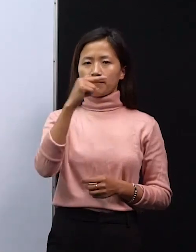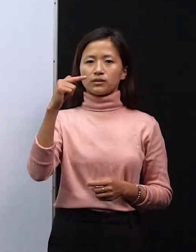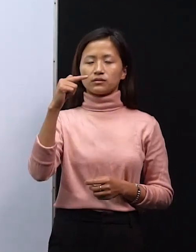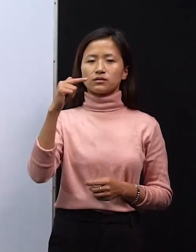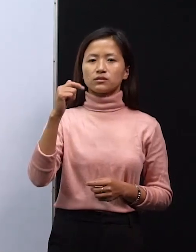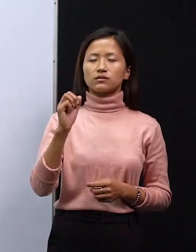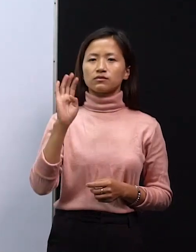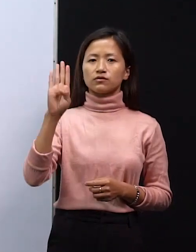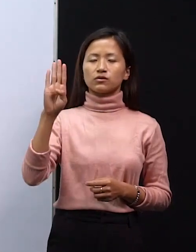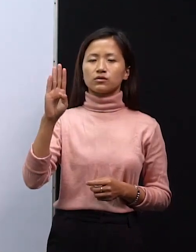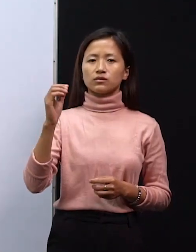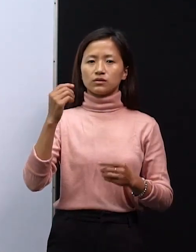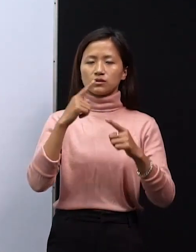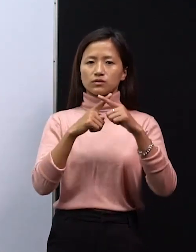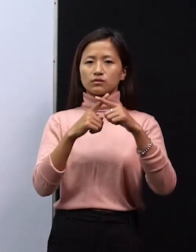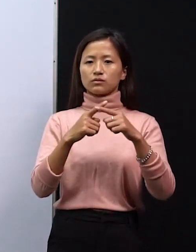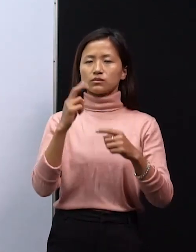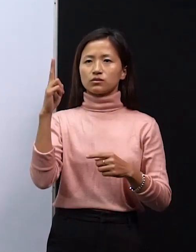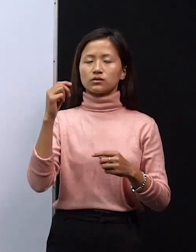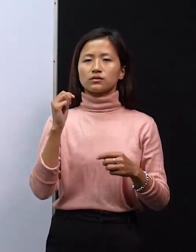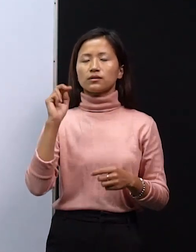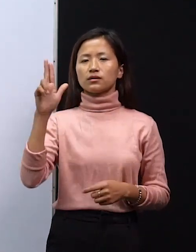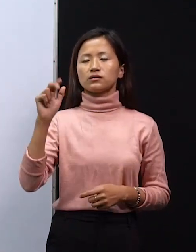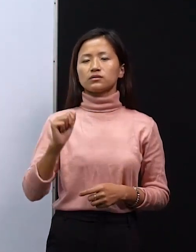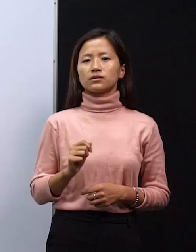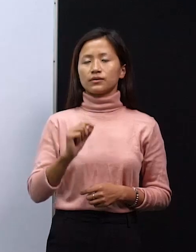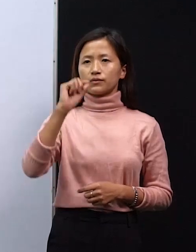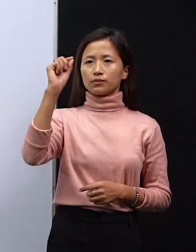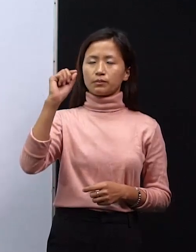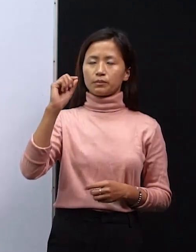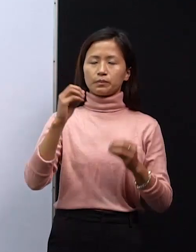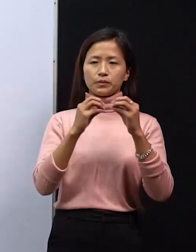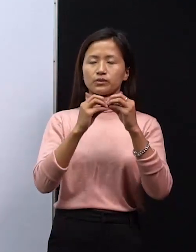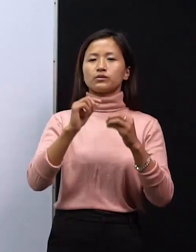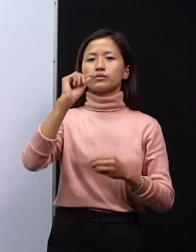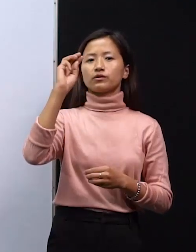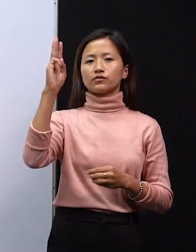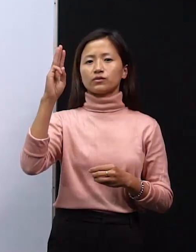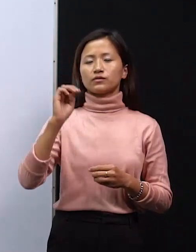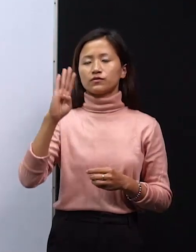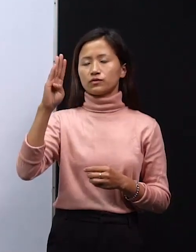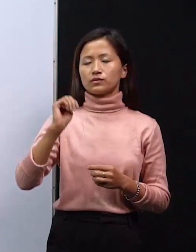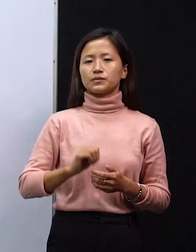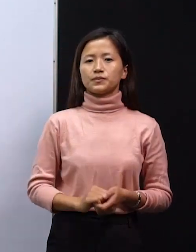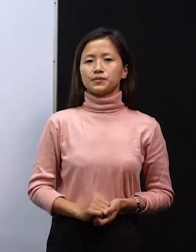minus 4 into 2 is 8, b to the power 4. So